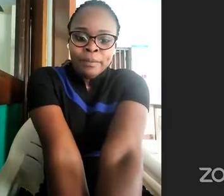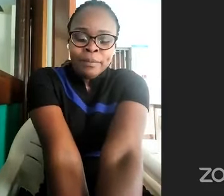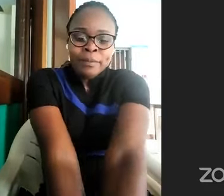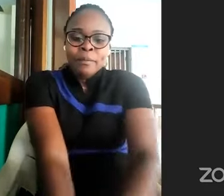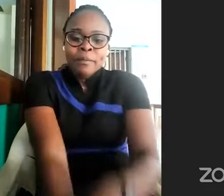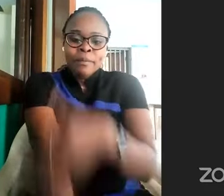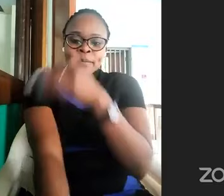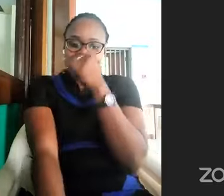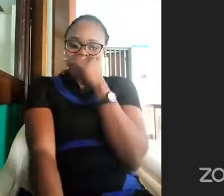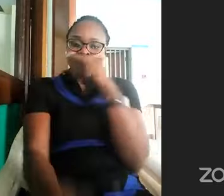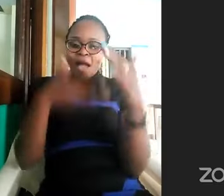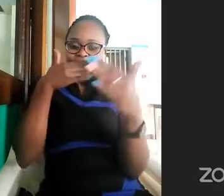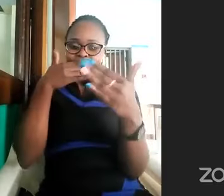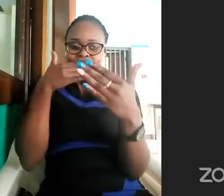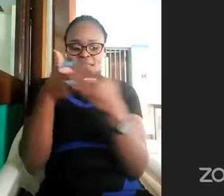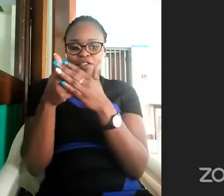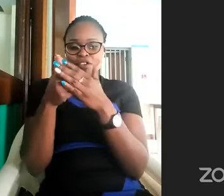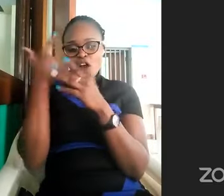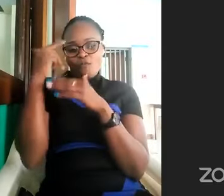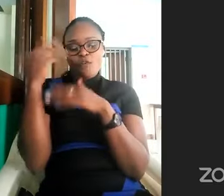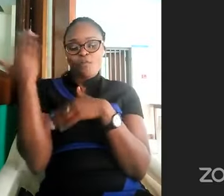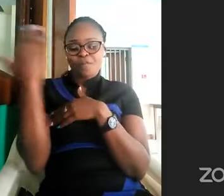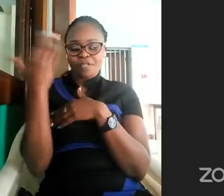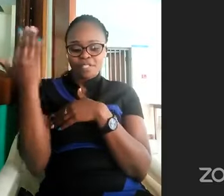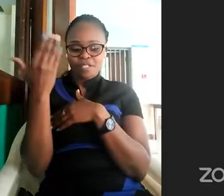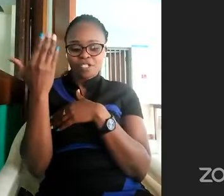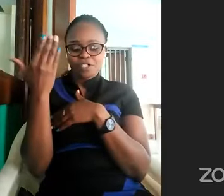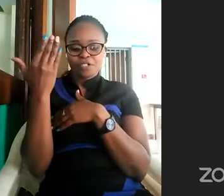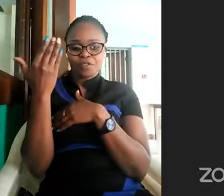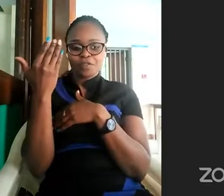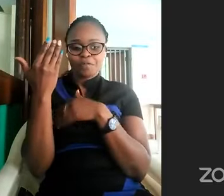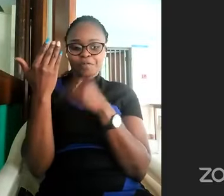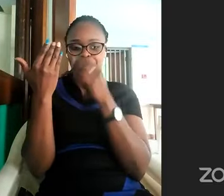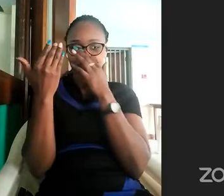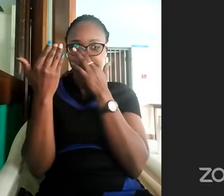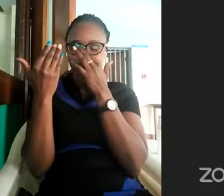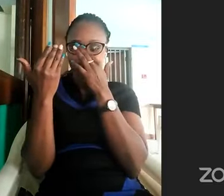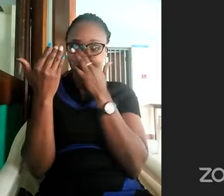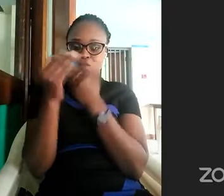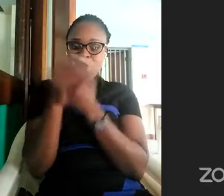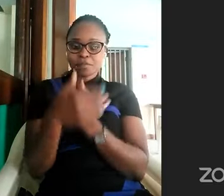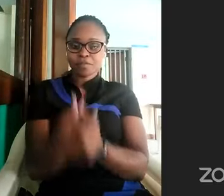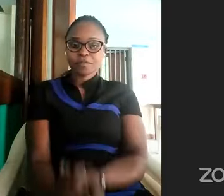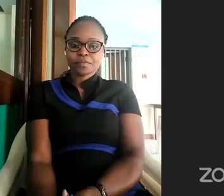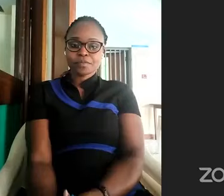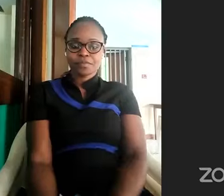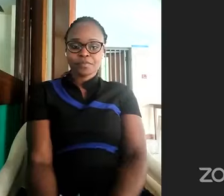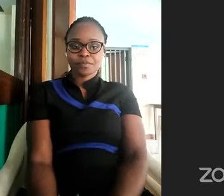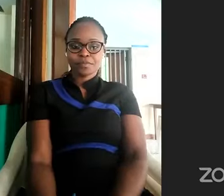important point when we talk about addressing the corruption. So allow me read the